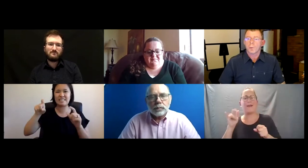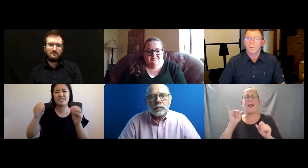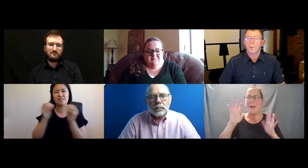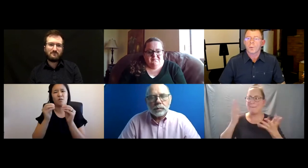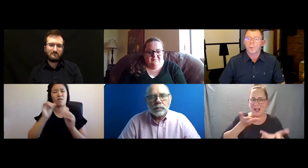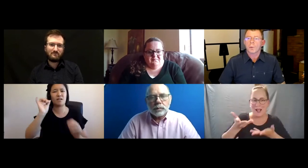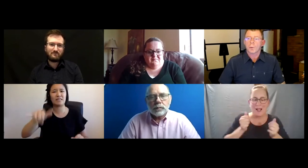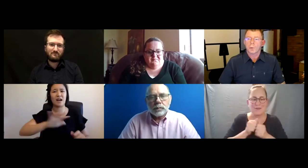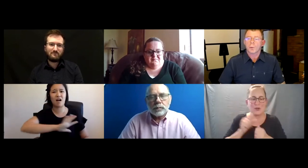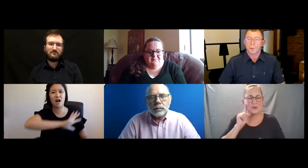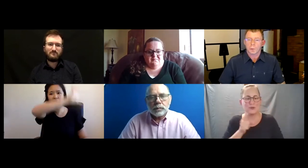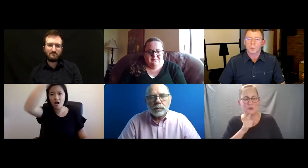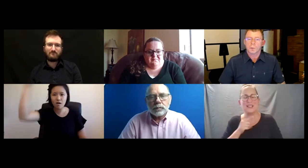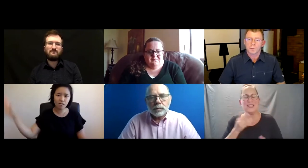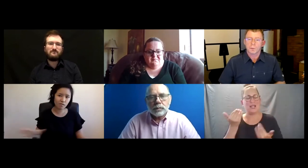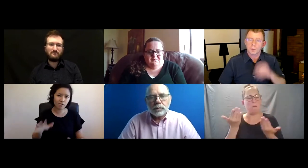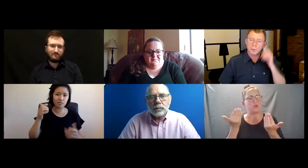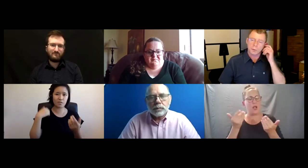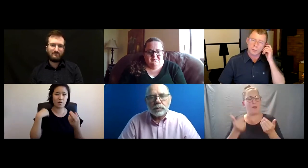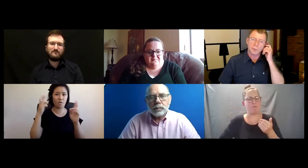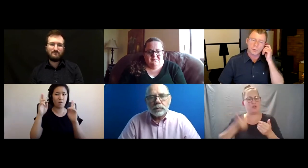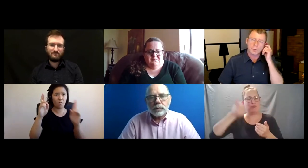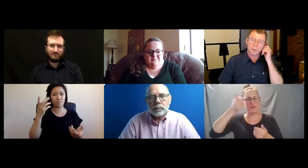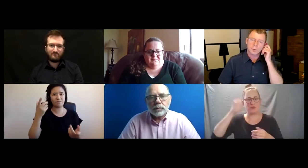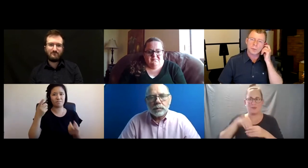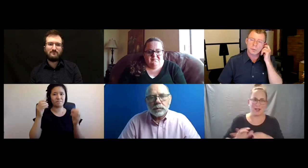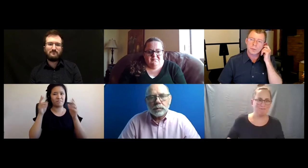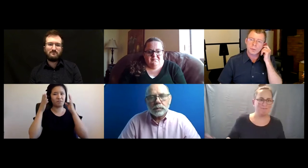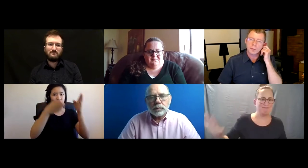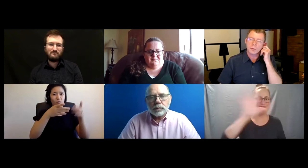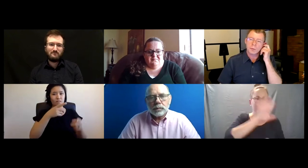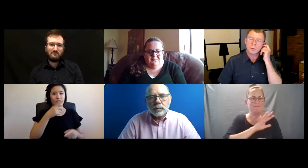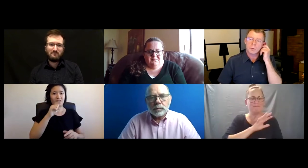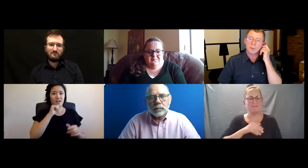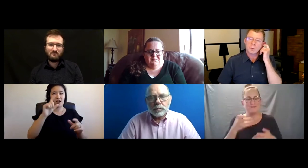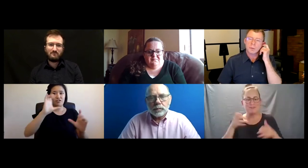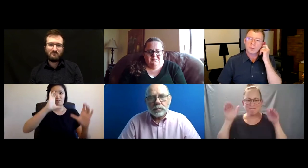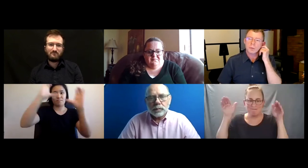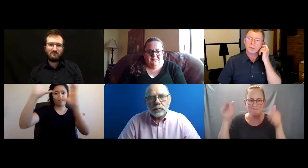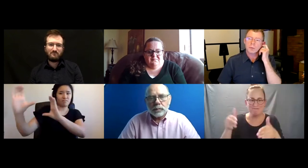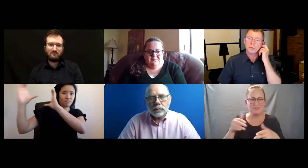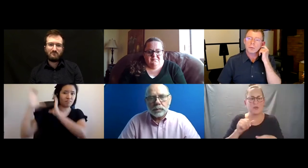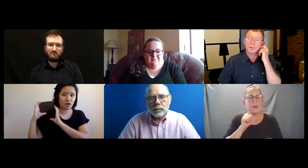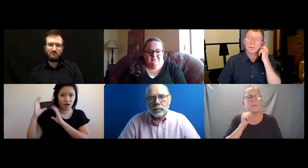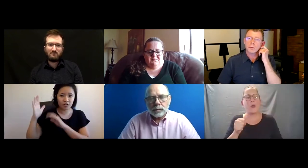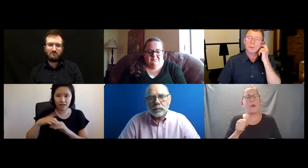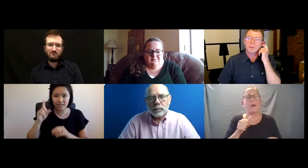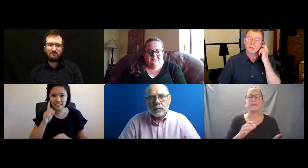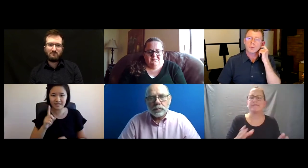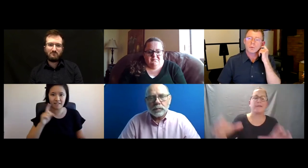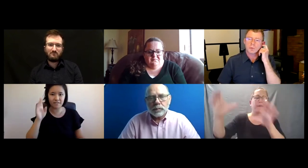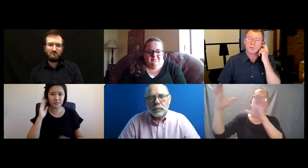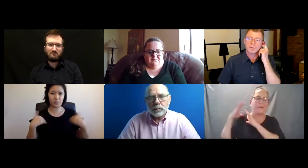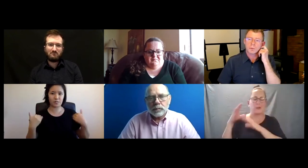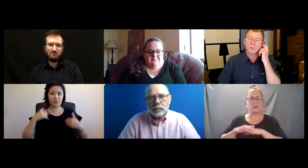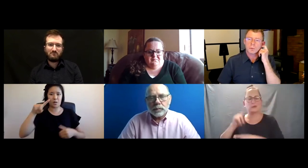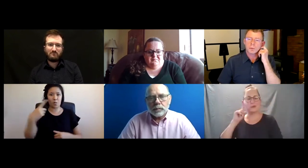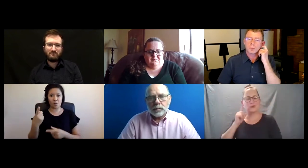seeing to help educate these employers, and that needs to be provided on a larger scale and not just placed as a